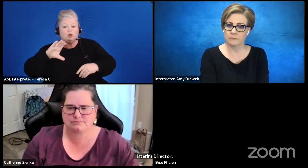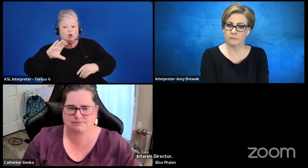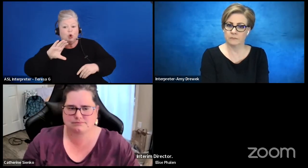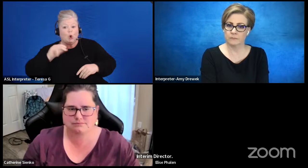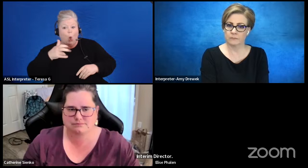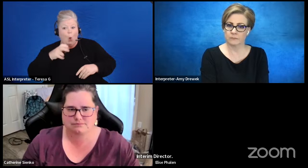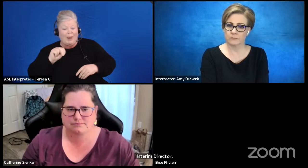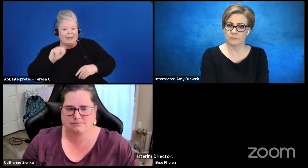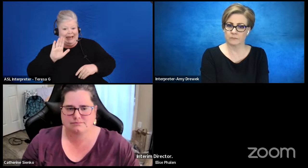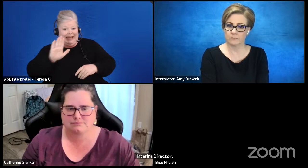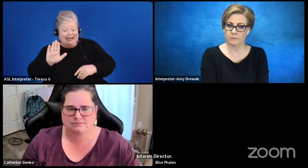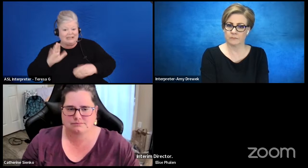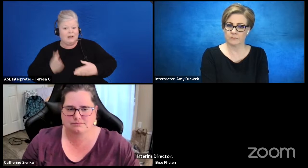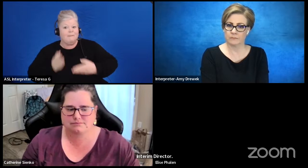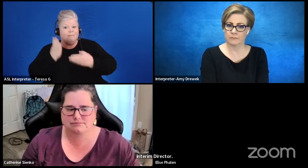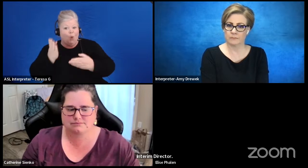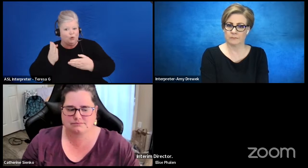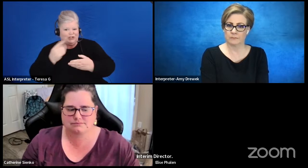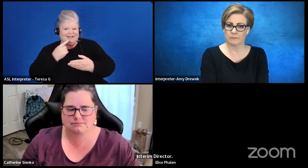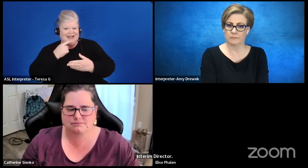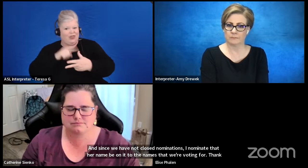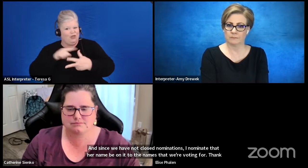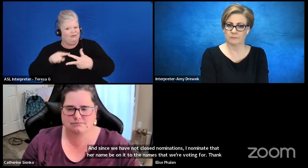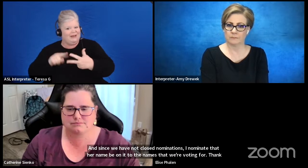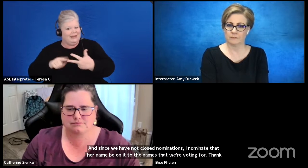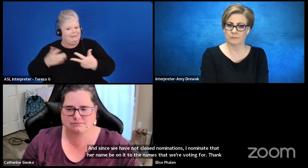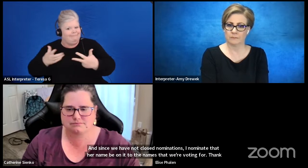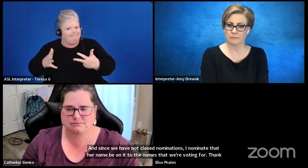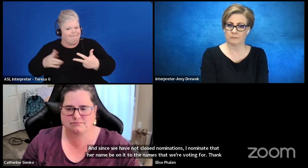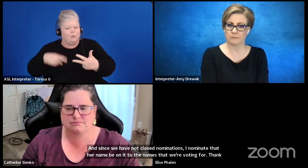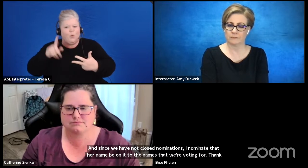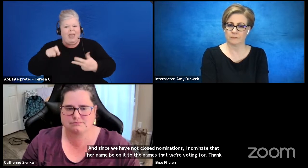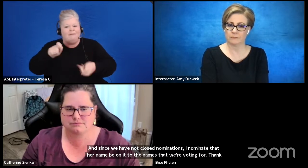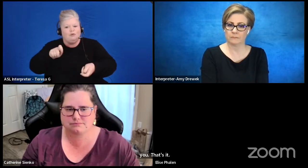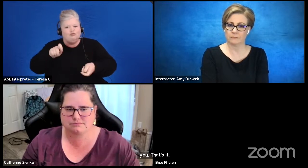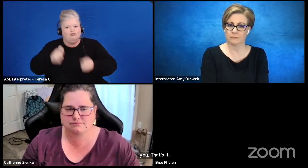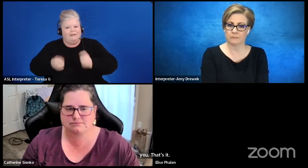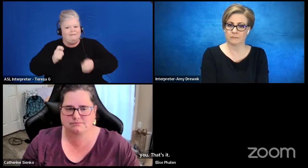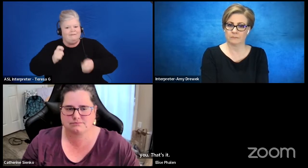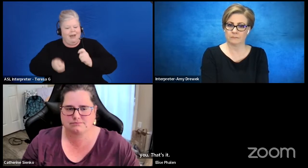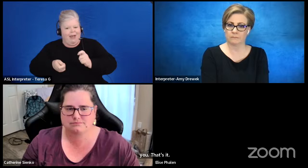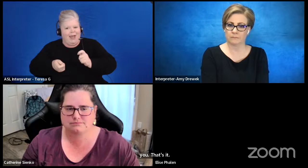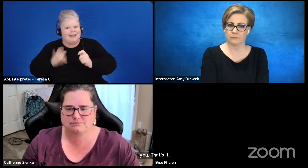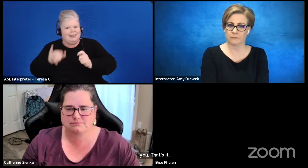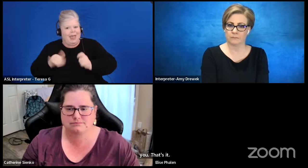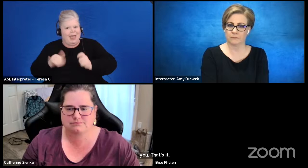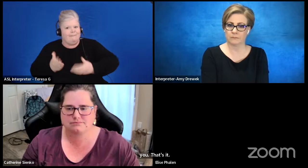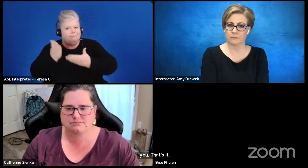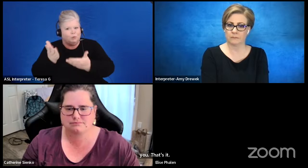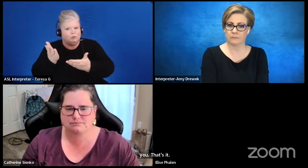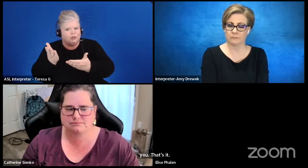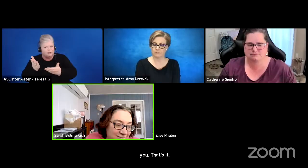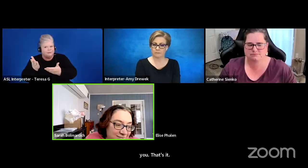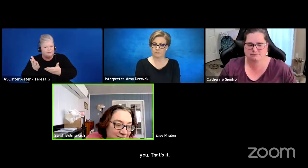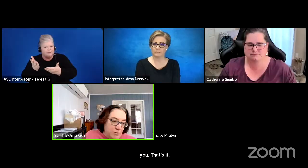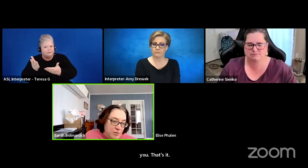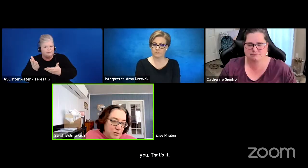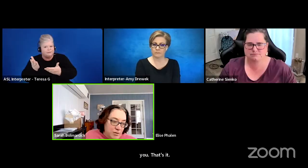motion was to be between these three, so we'd have to revise the motion.